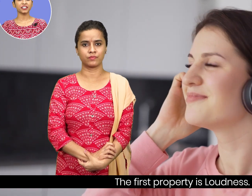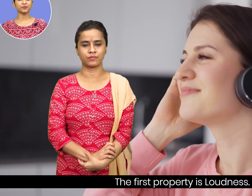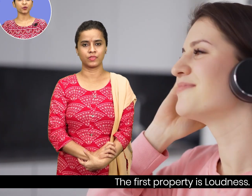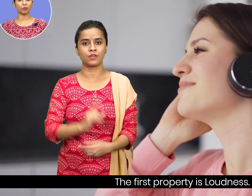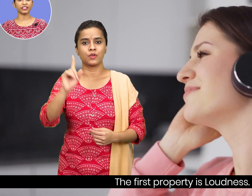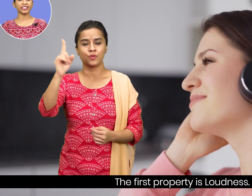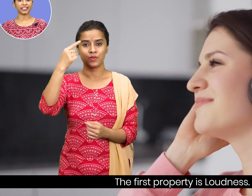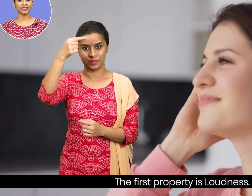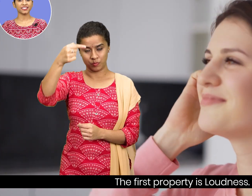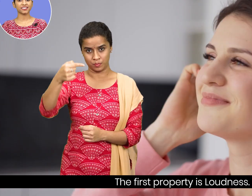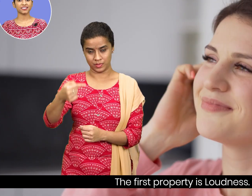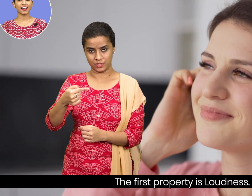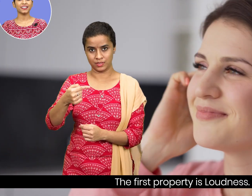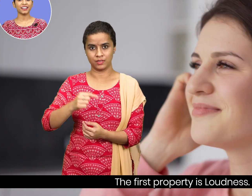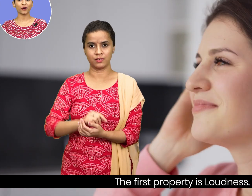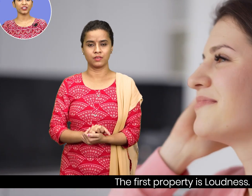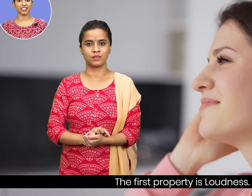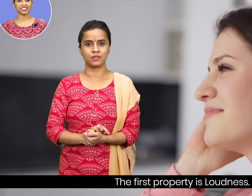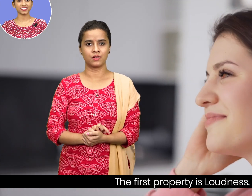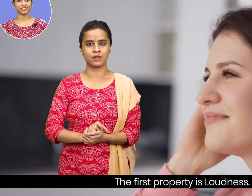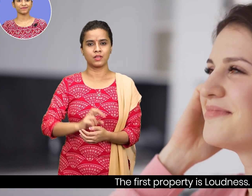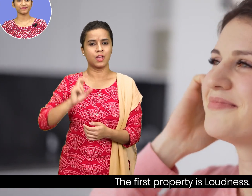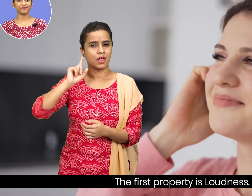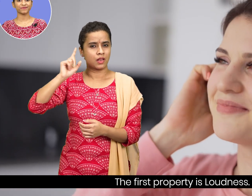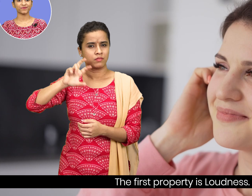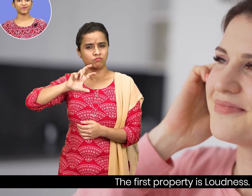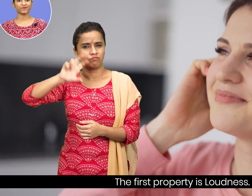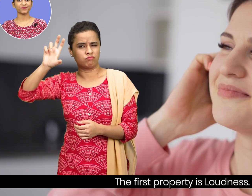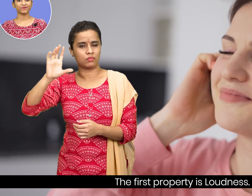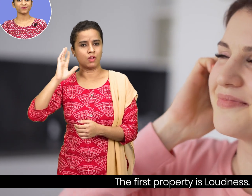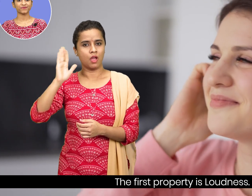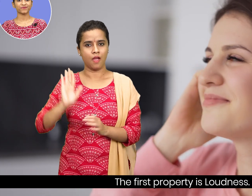The first property is loudness.